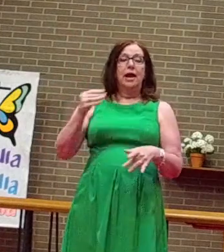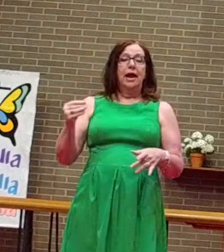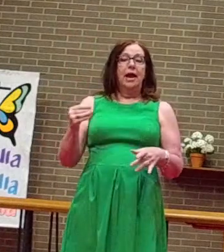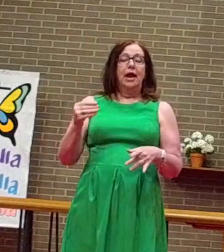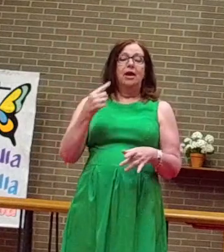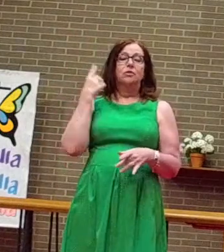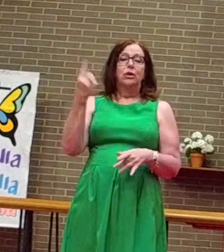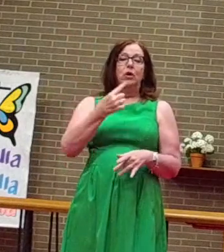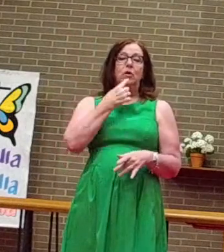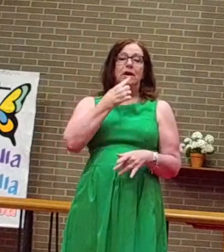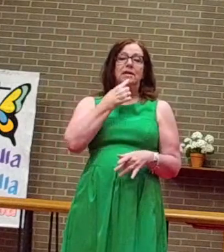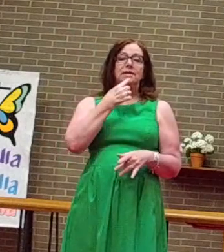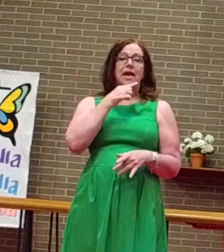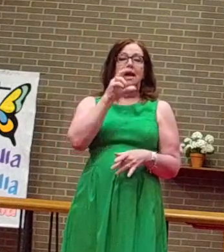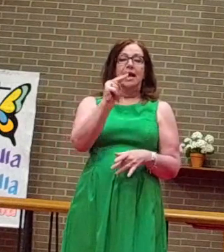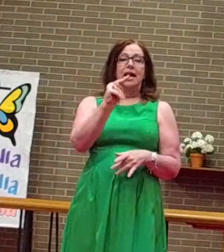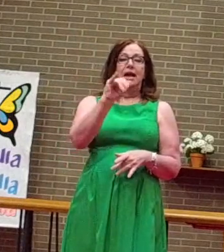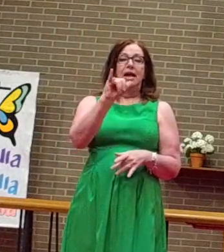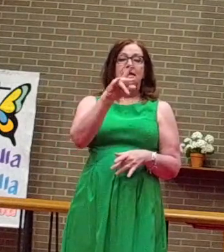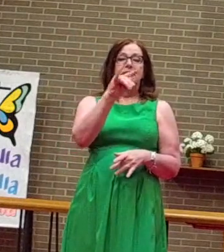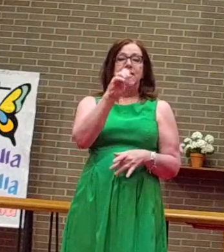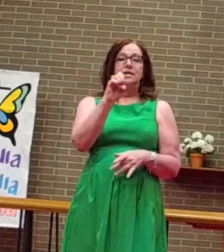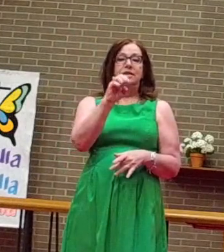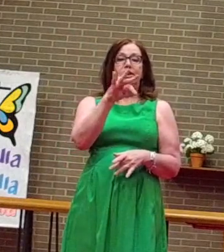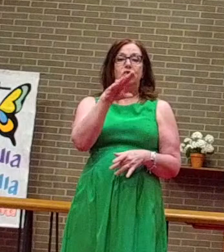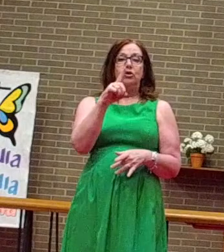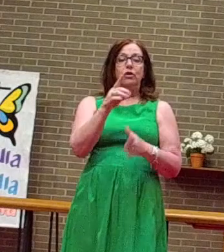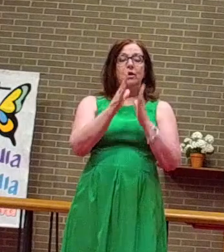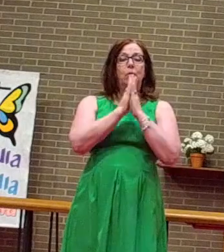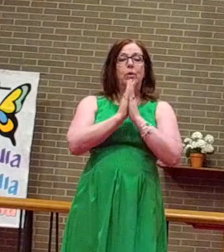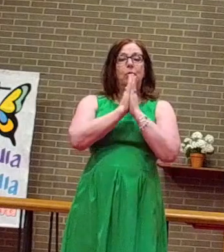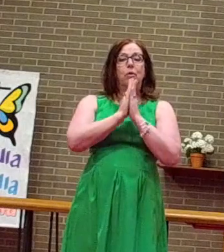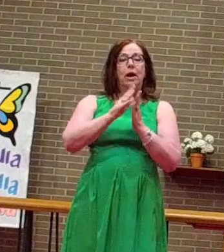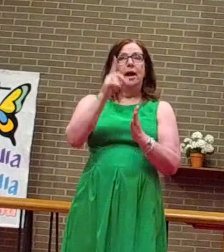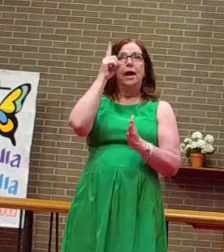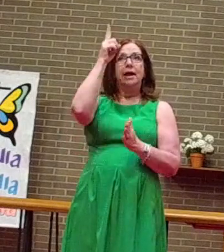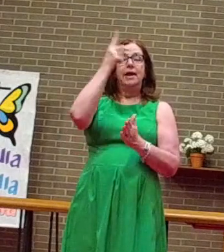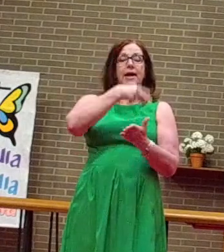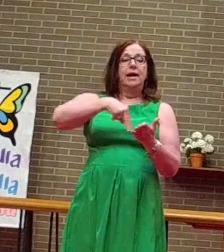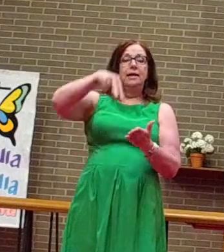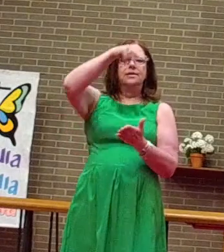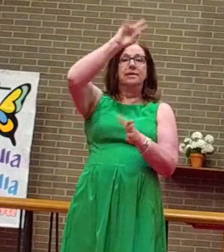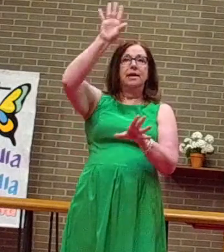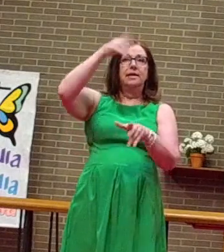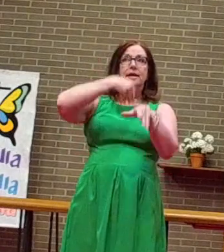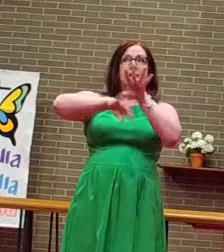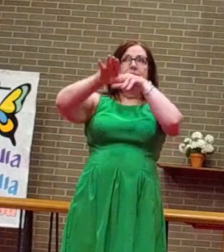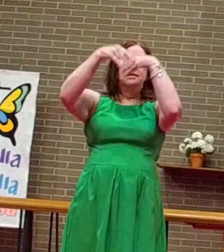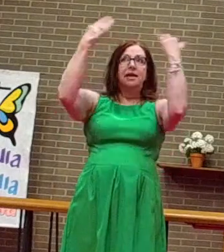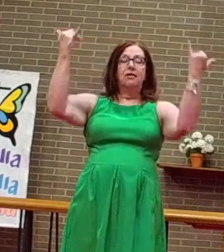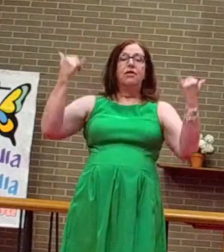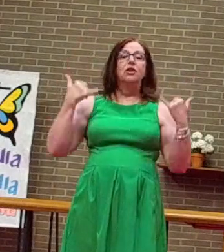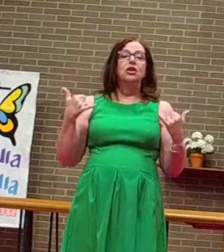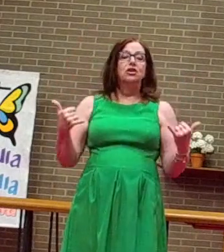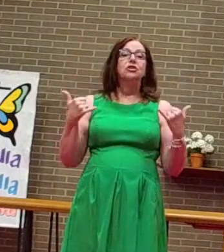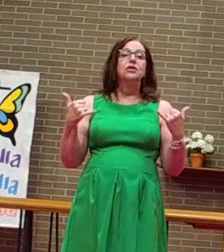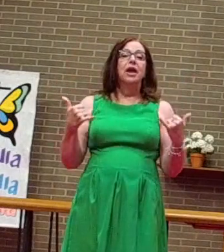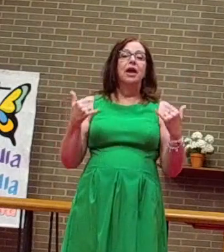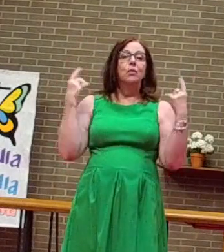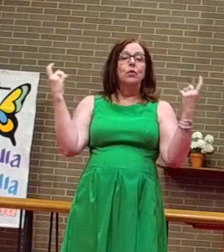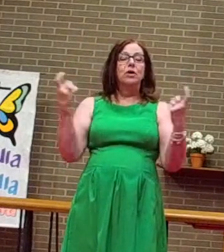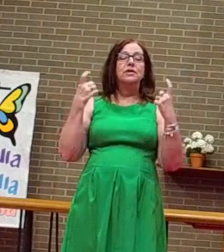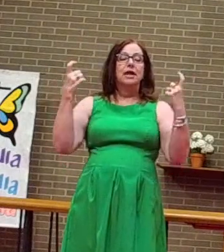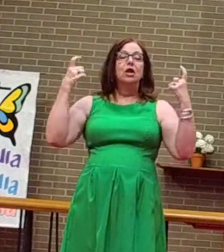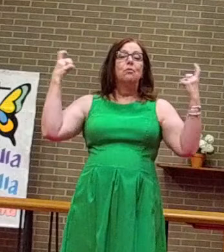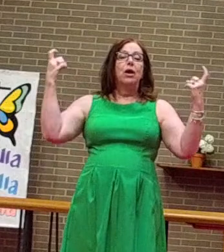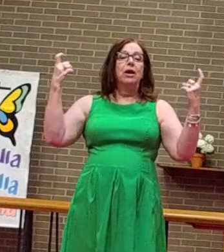ascended into heaven. Now we celebrate that festival day, that triumph where Jesus ascended